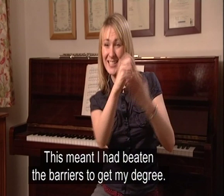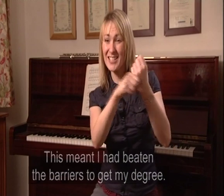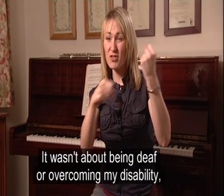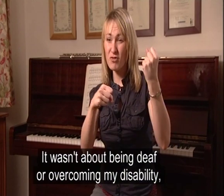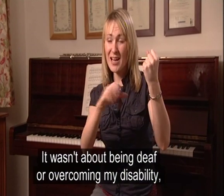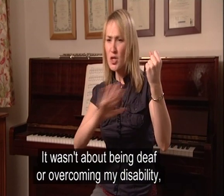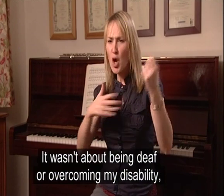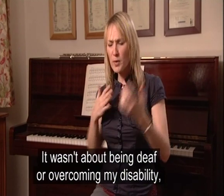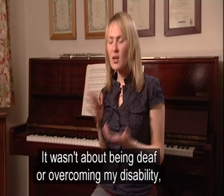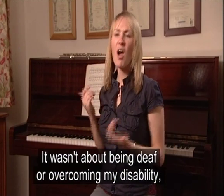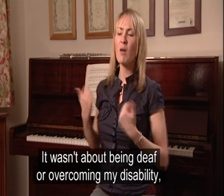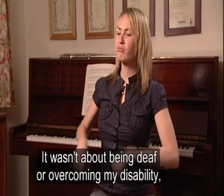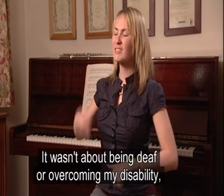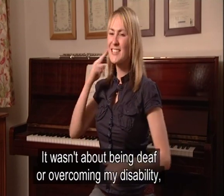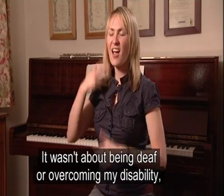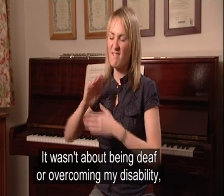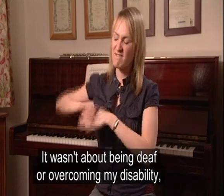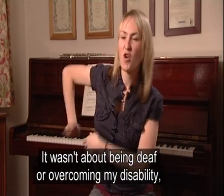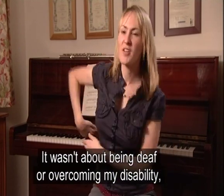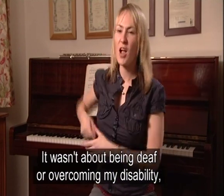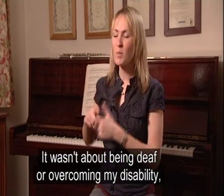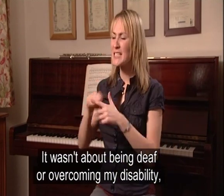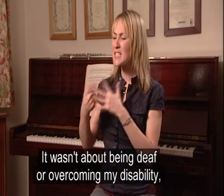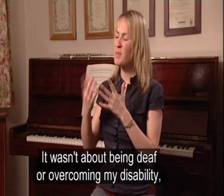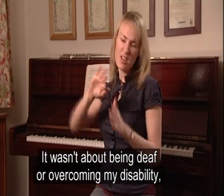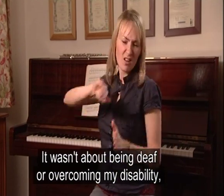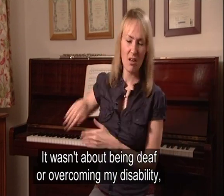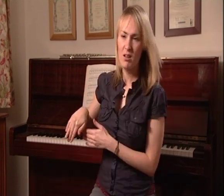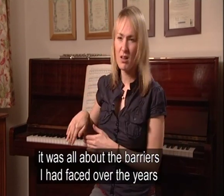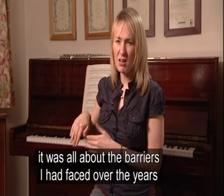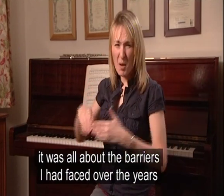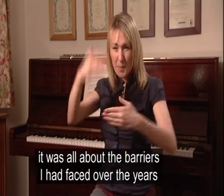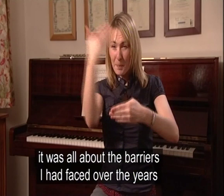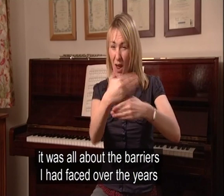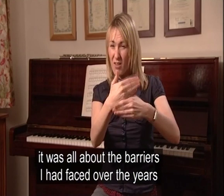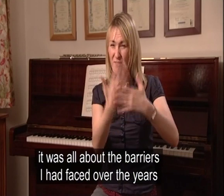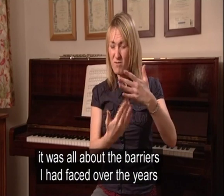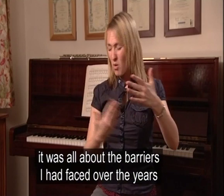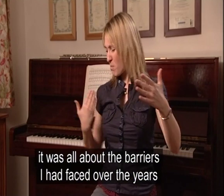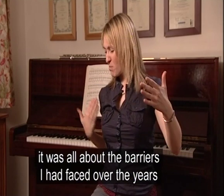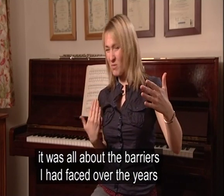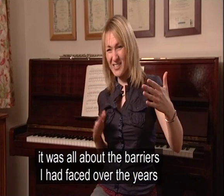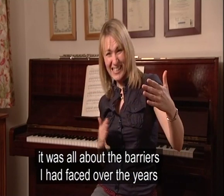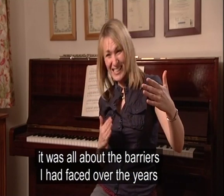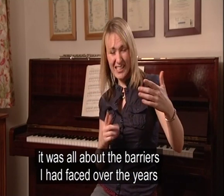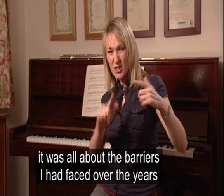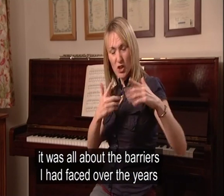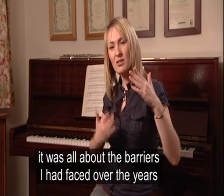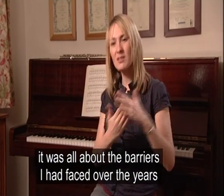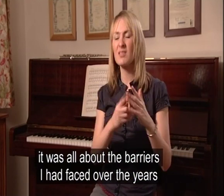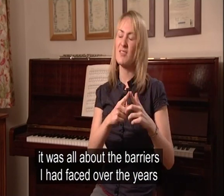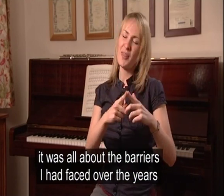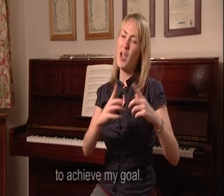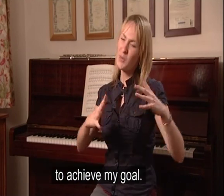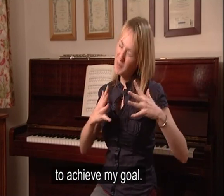degree. It wasn't about being deaf or overcoming my disability. It was all about the barriers I had